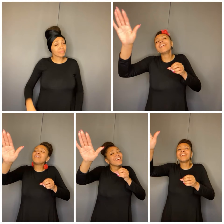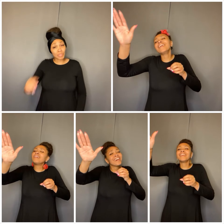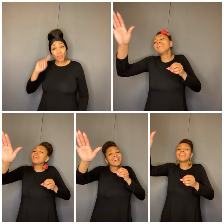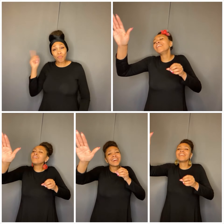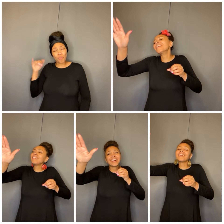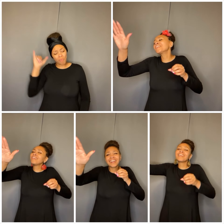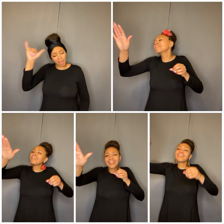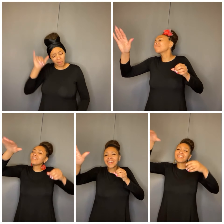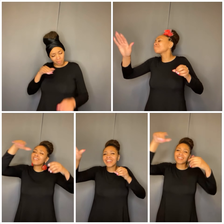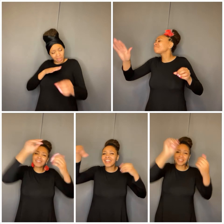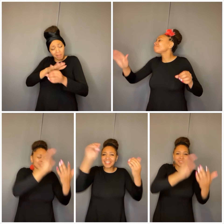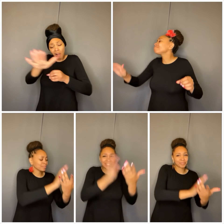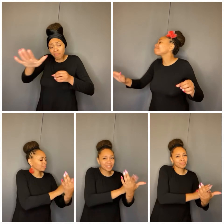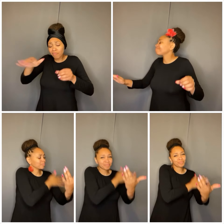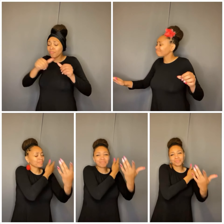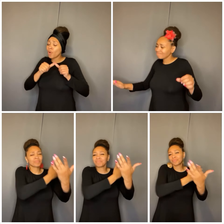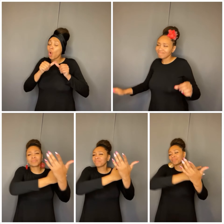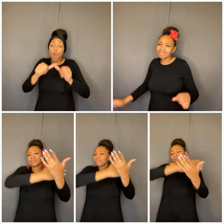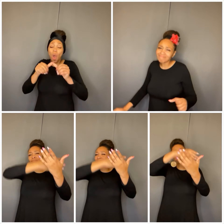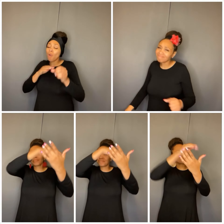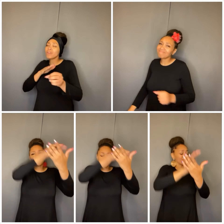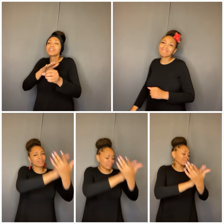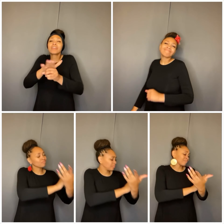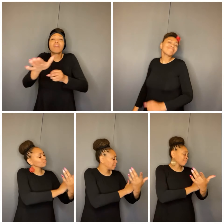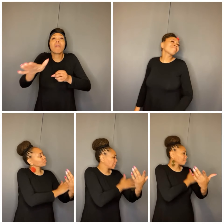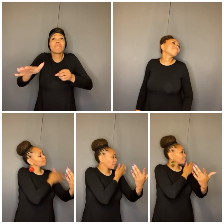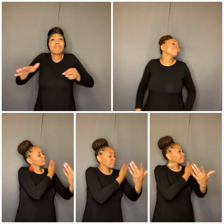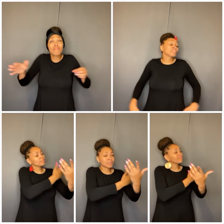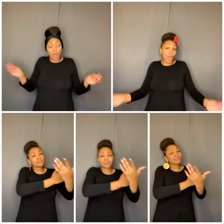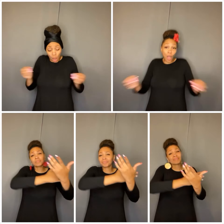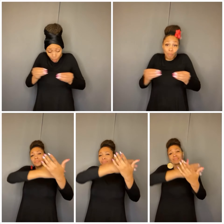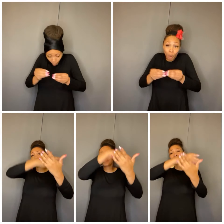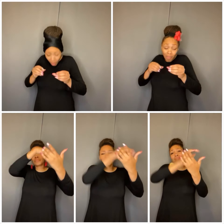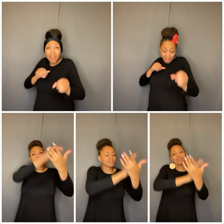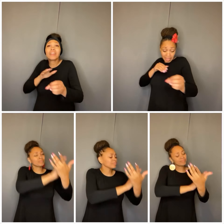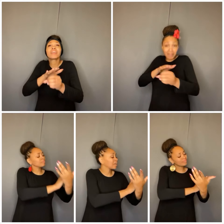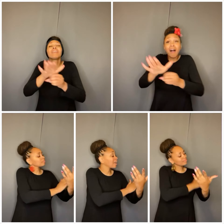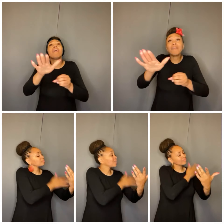Forever enough, always enough, more than enough